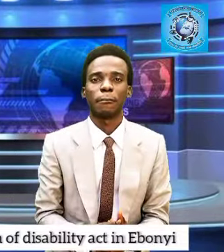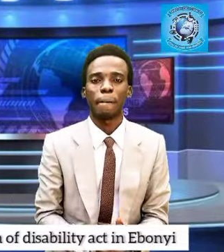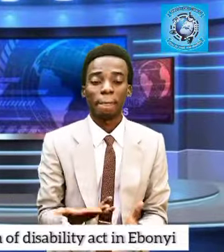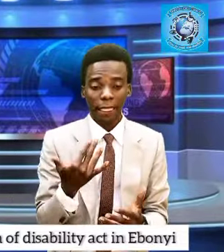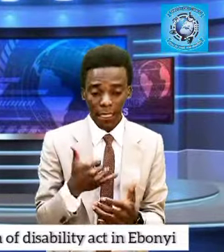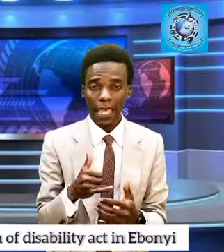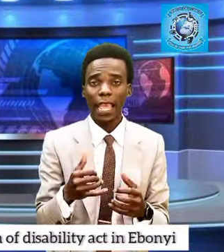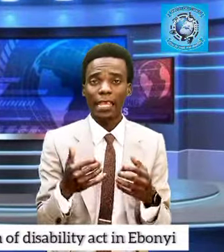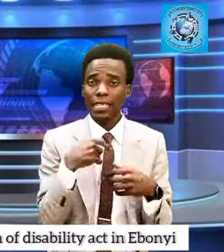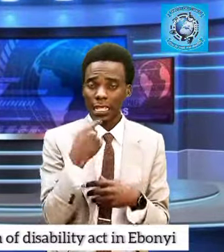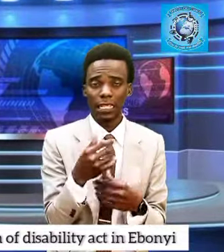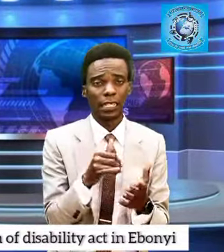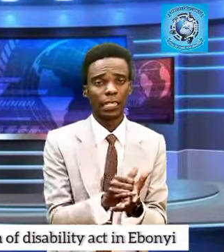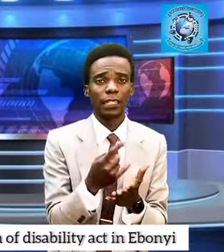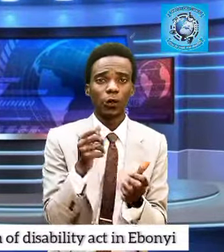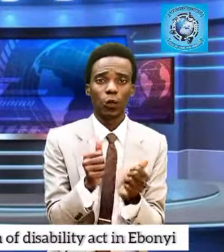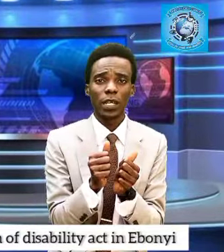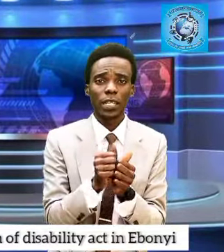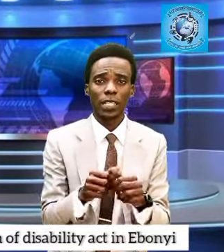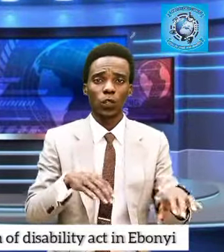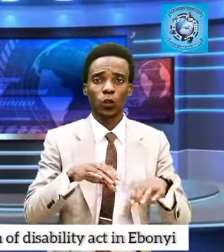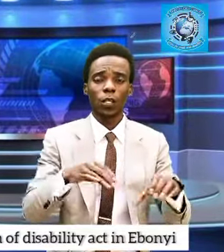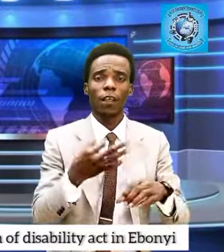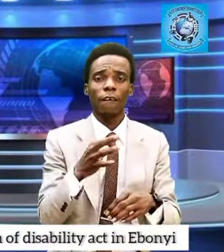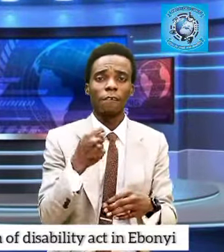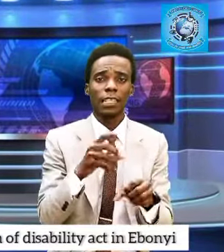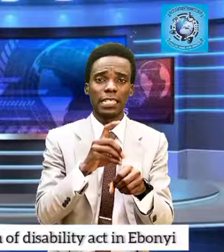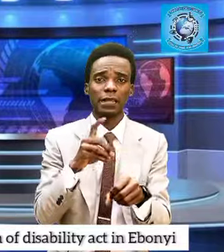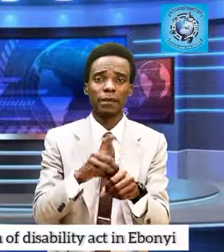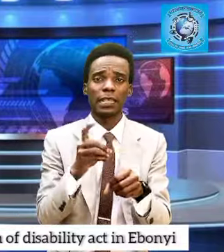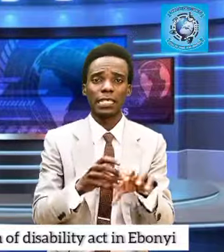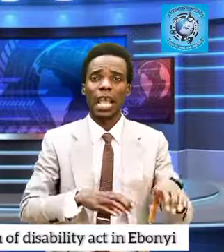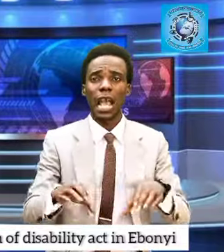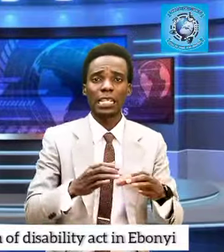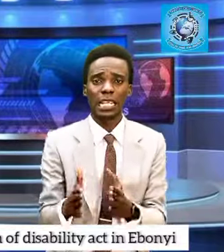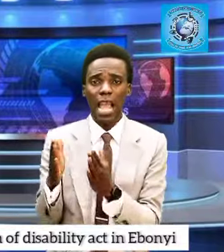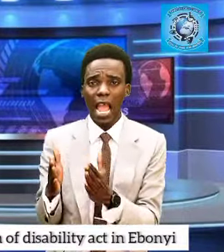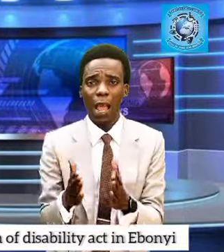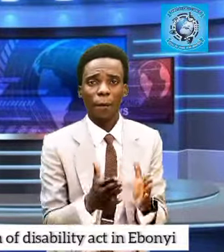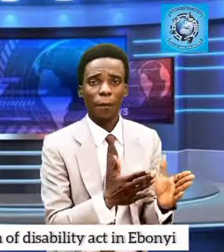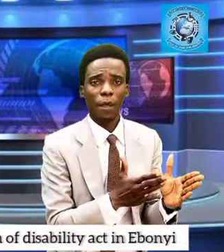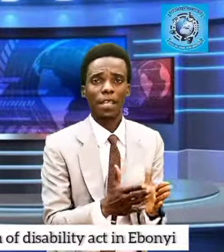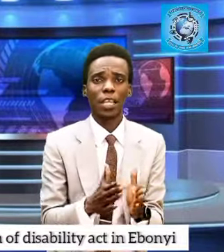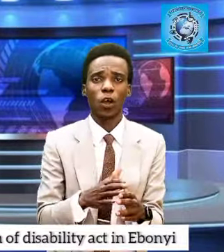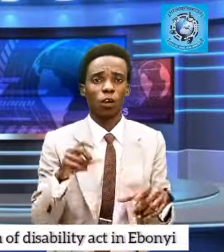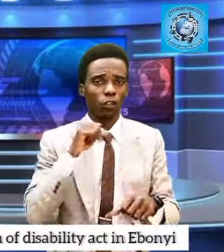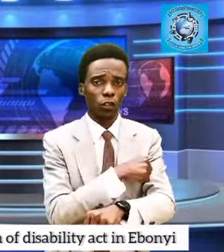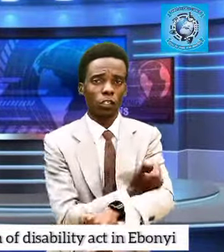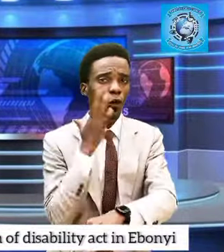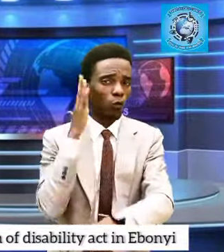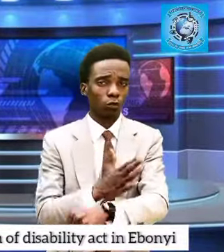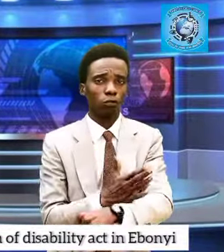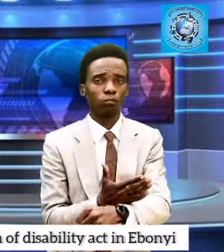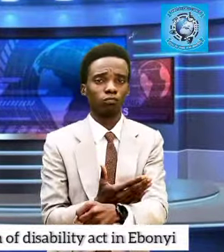They, however, noted that with the domestication of the Disability Act, appropriate authorities would